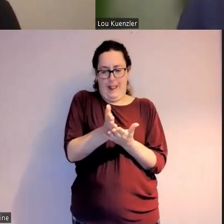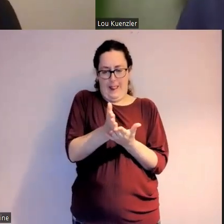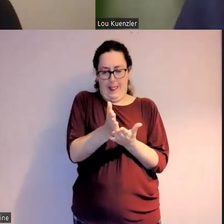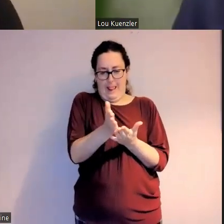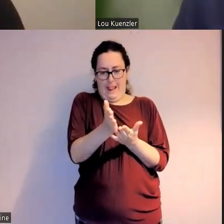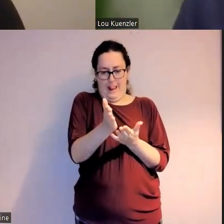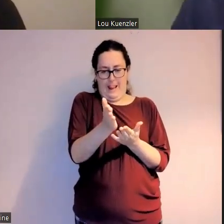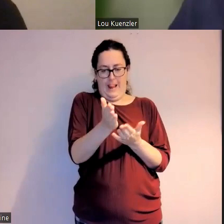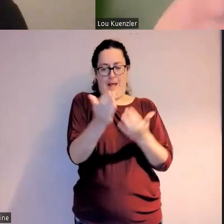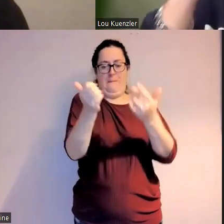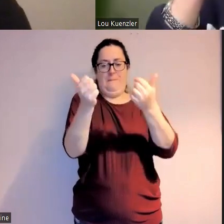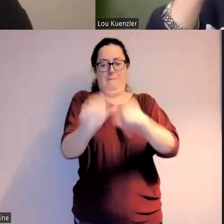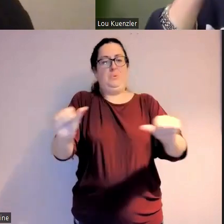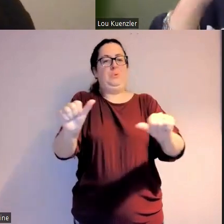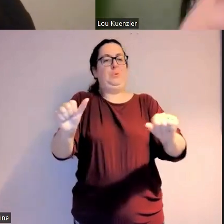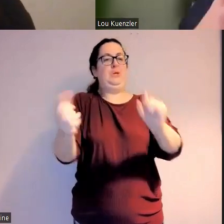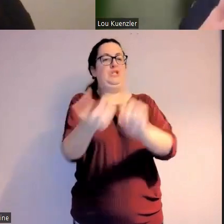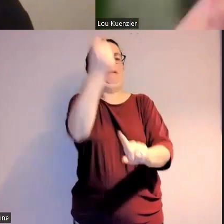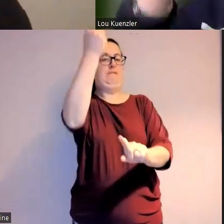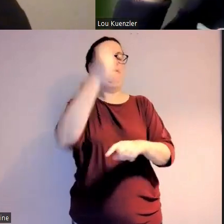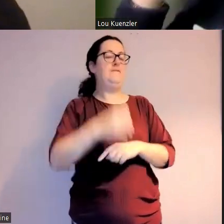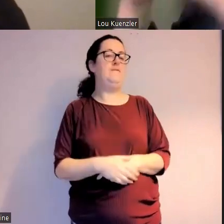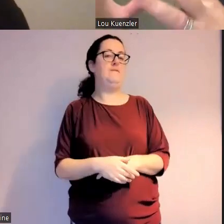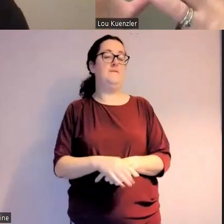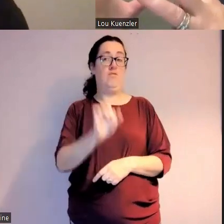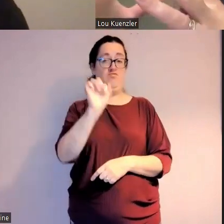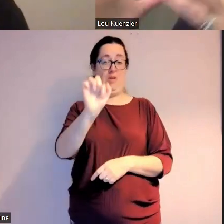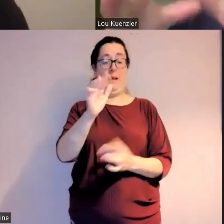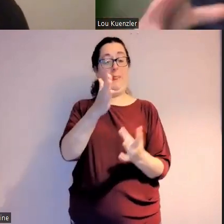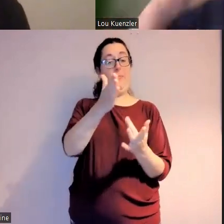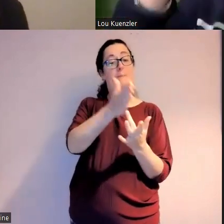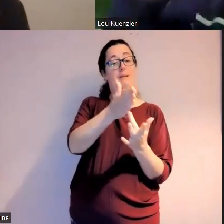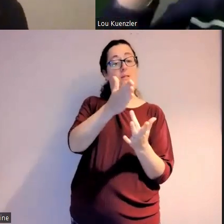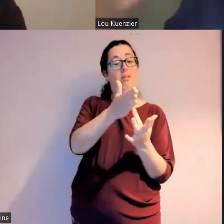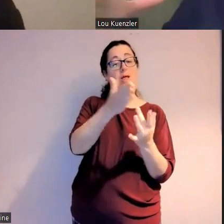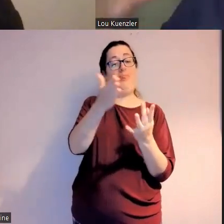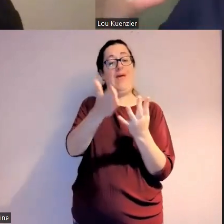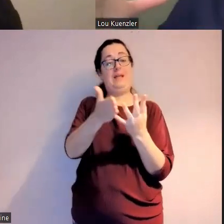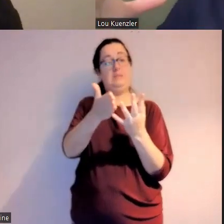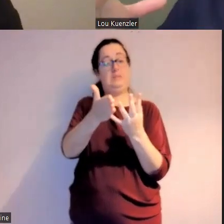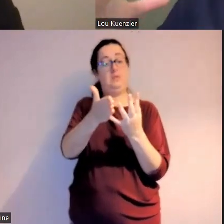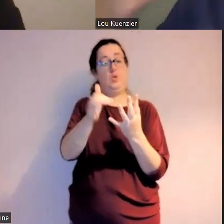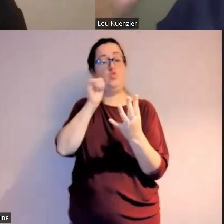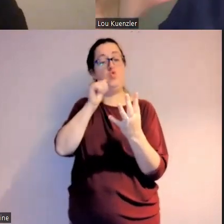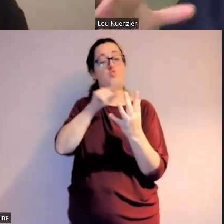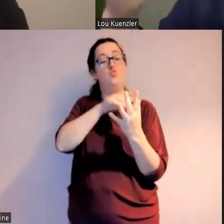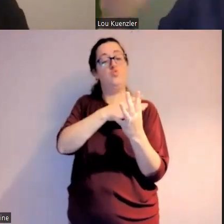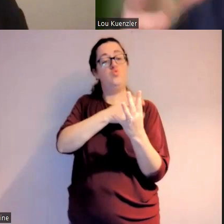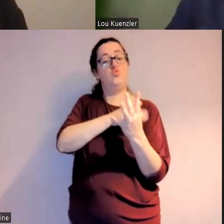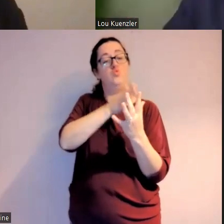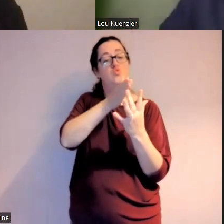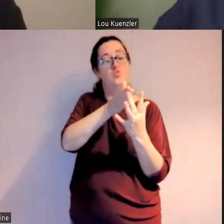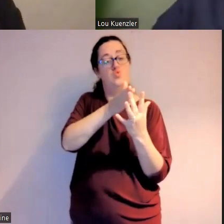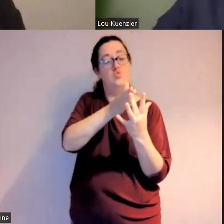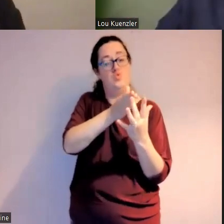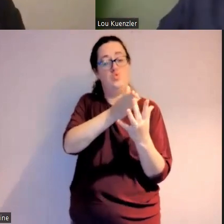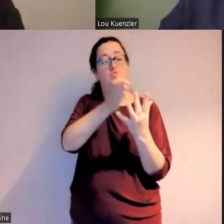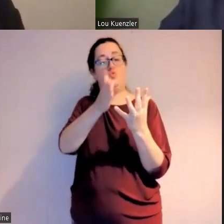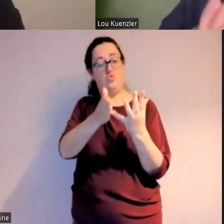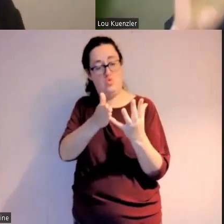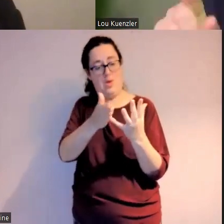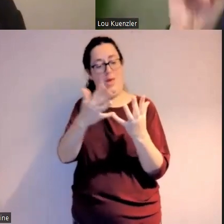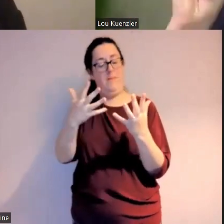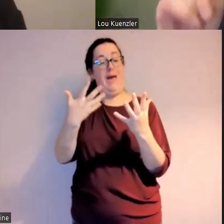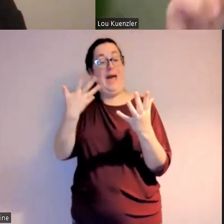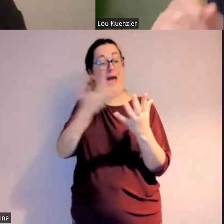Lovely. I think that works as long as you've got that scene in the middle and the scene in the end. As long as you've got a rough idea where you're going, I think that can sometimes suffice